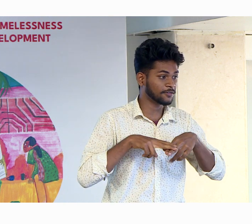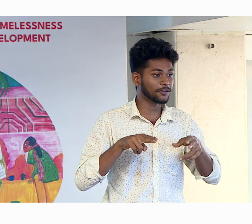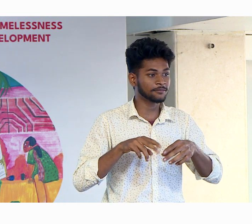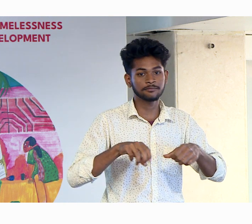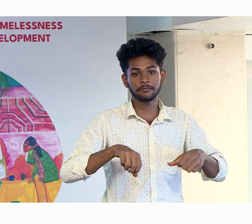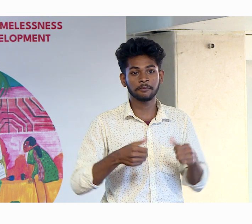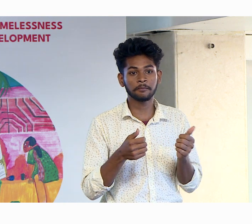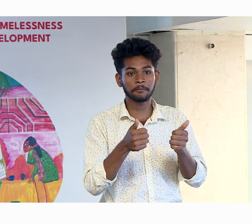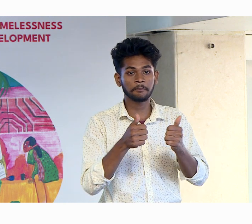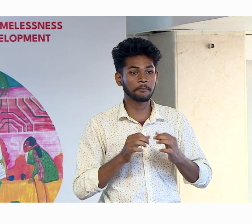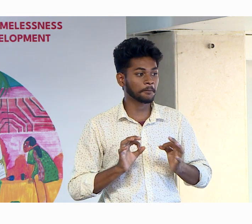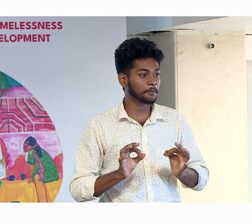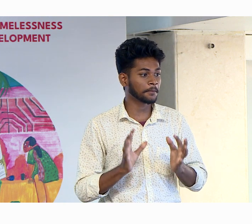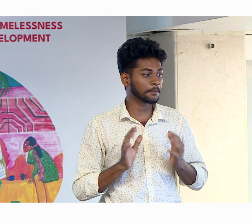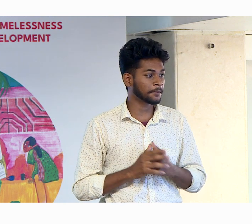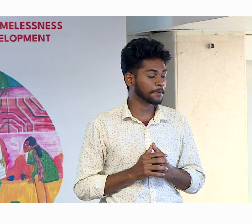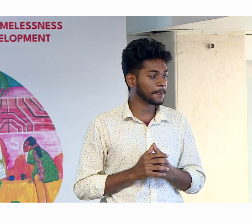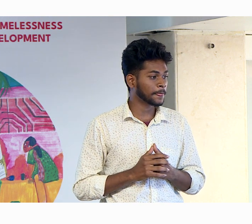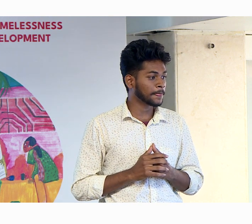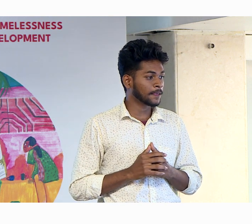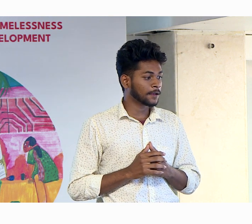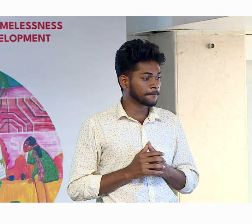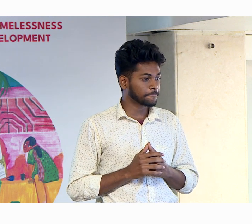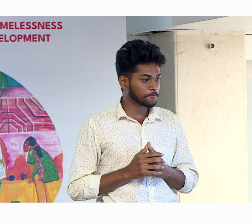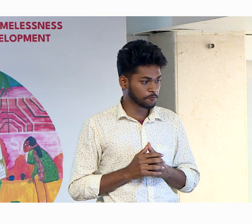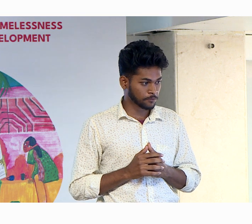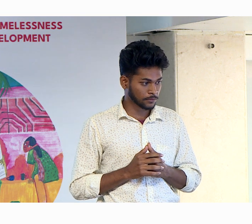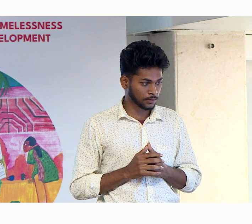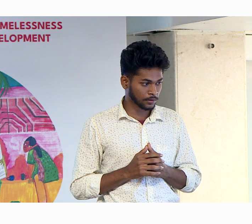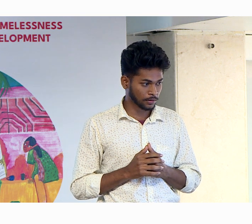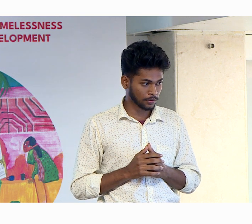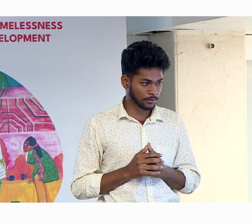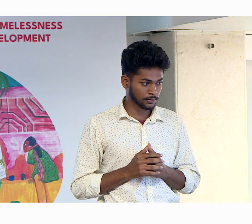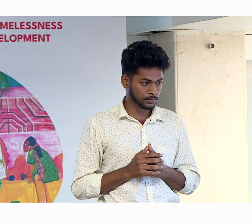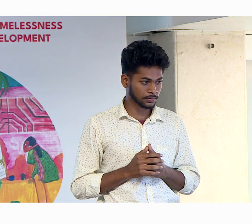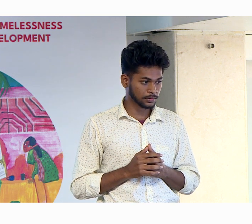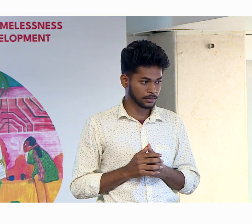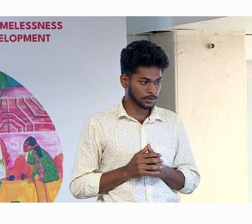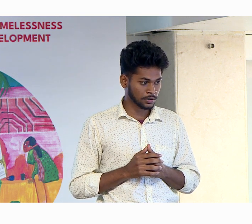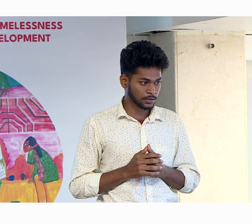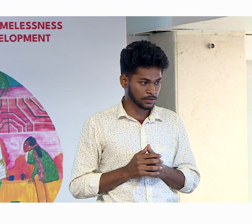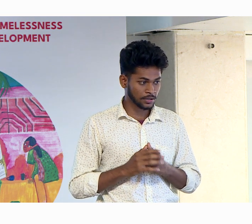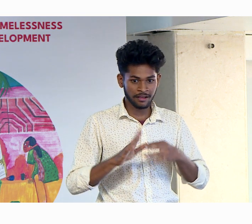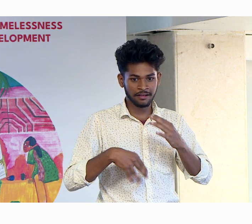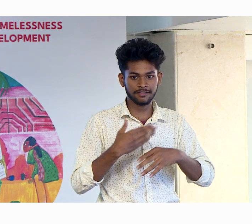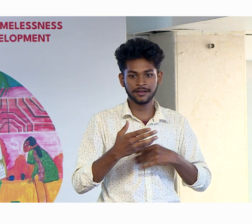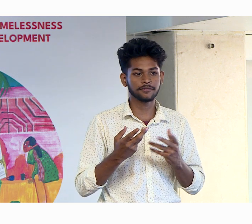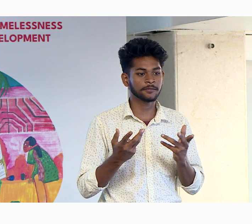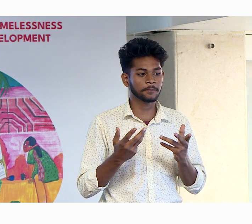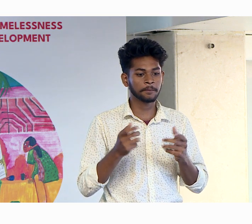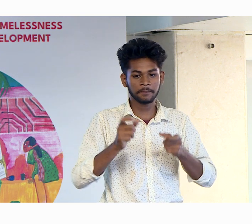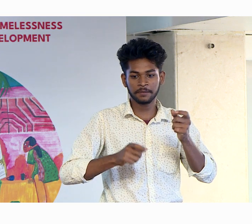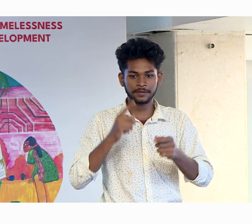And the researchers and practitioners, and indeed all the community of practice members, have learned something and made tangible research-based